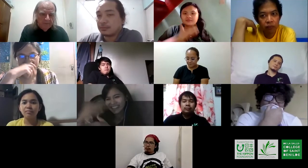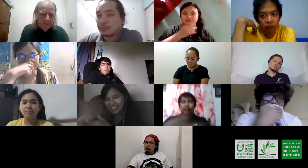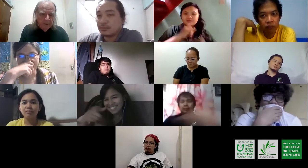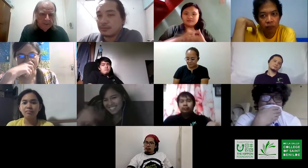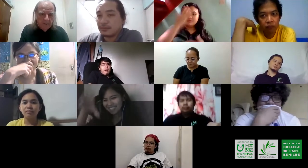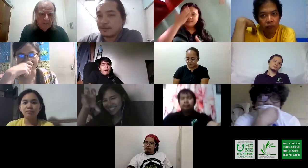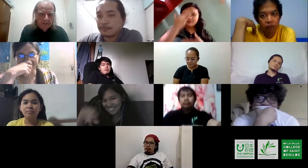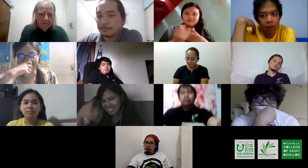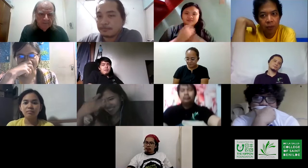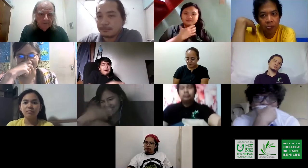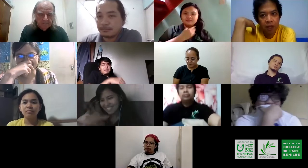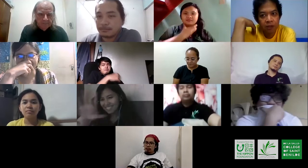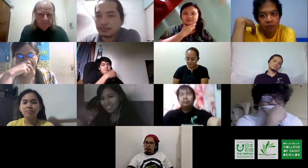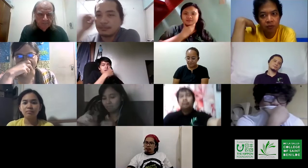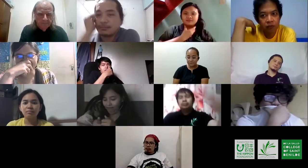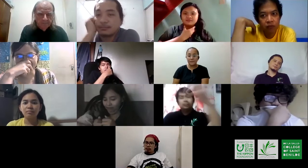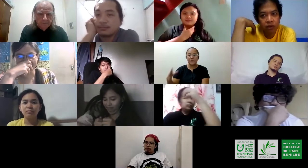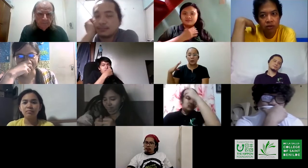Waiting for it to download here.